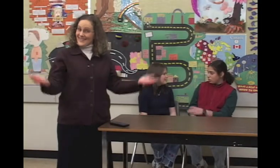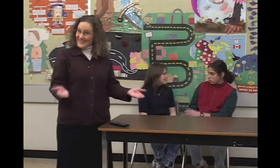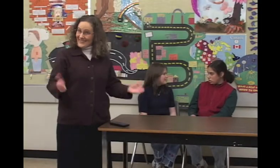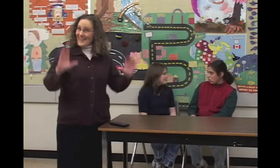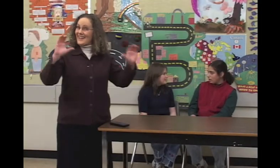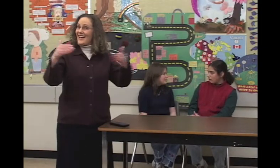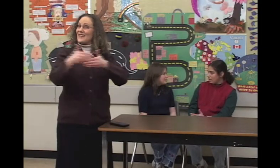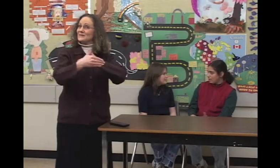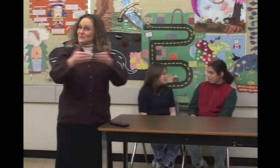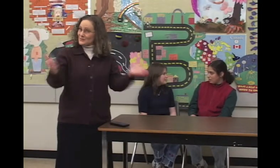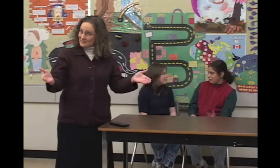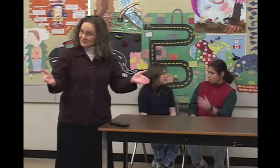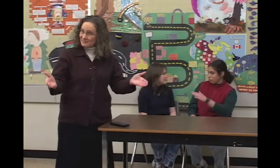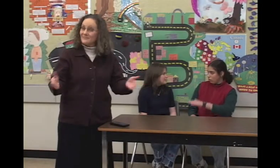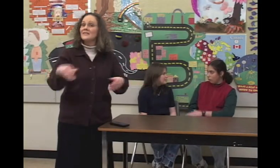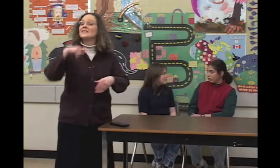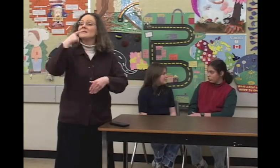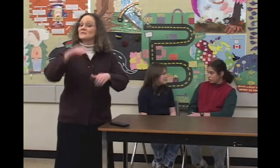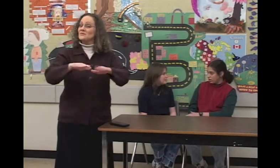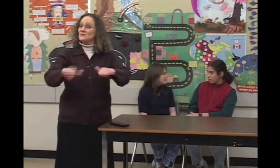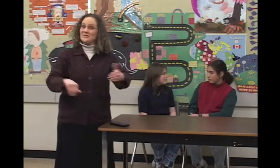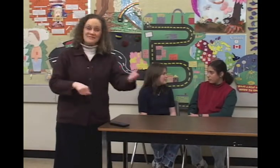So here we have two hearing children.